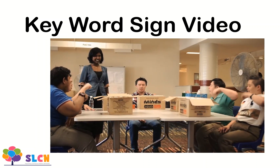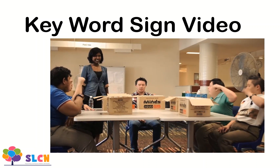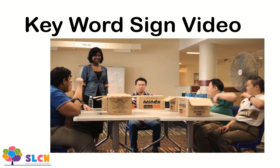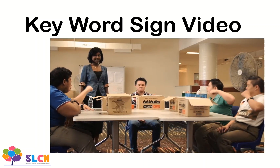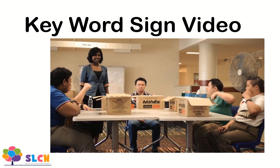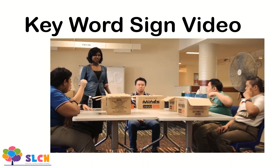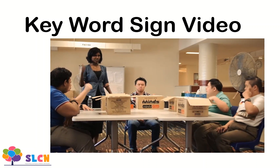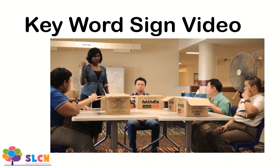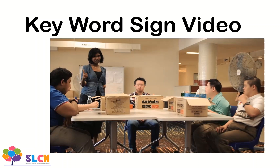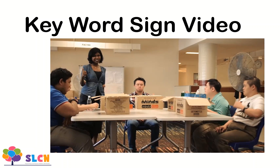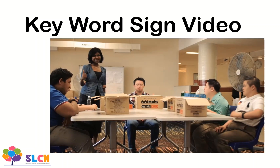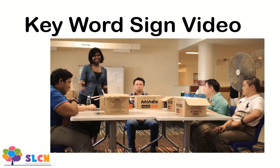Yes! Good!